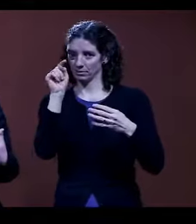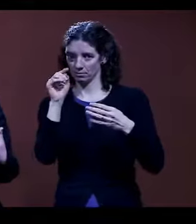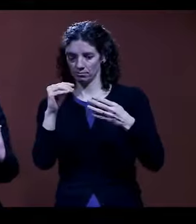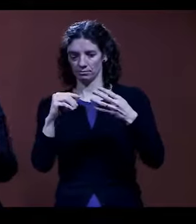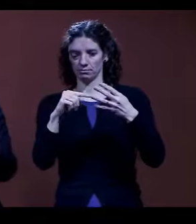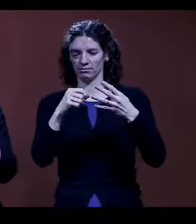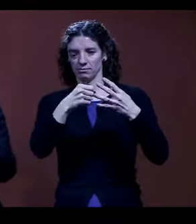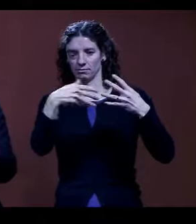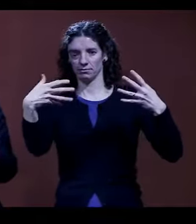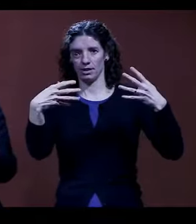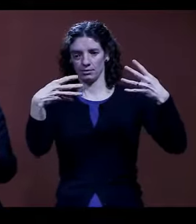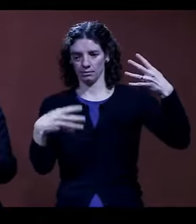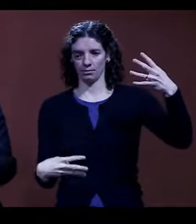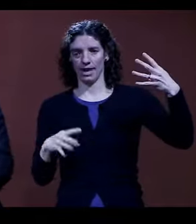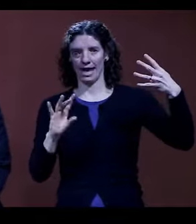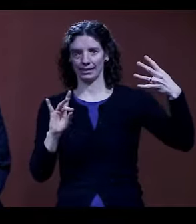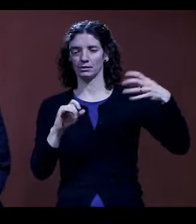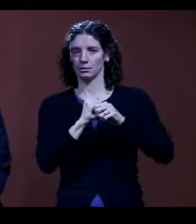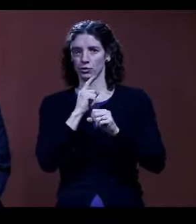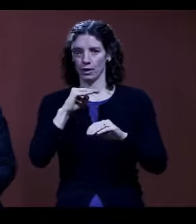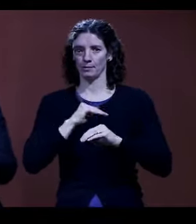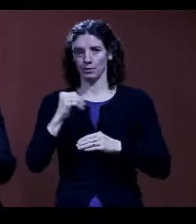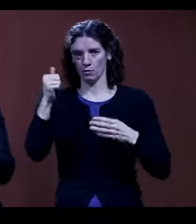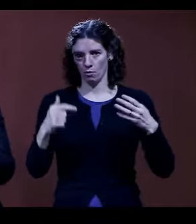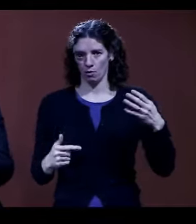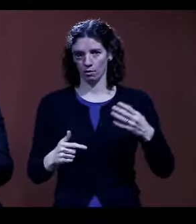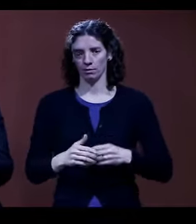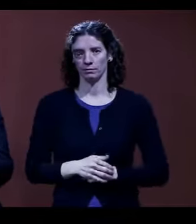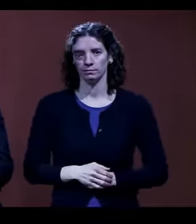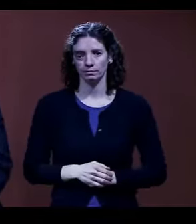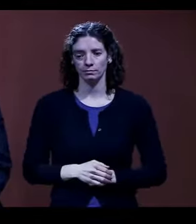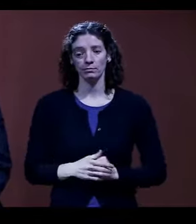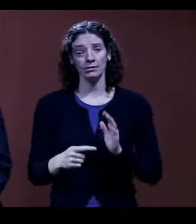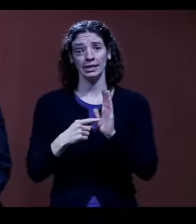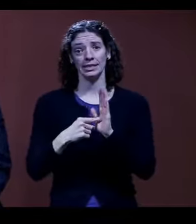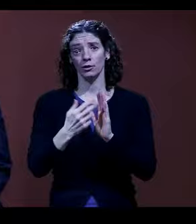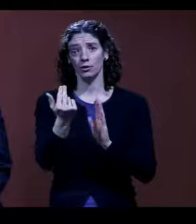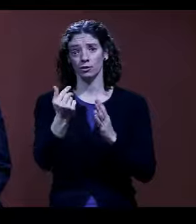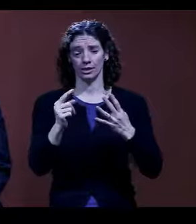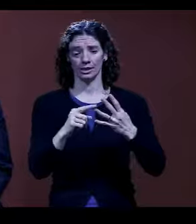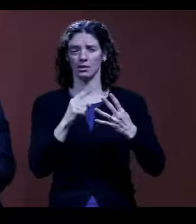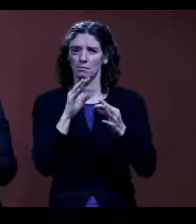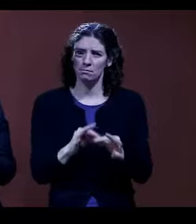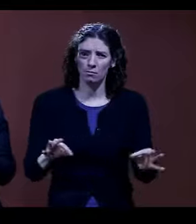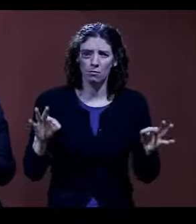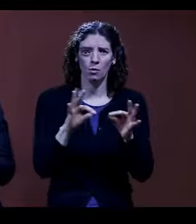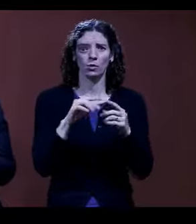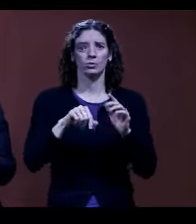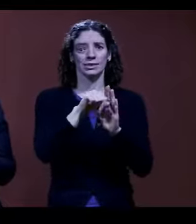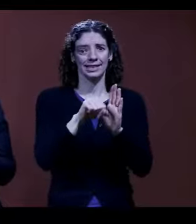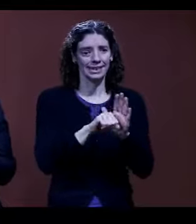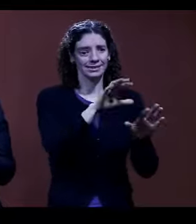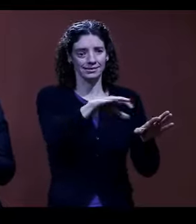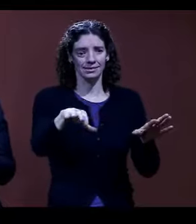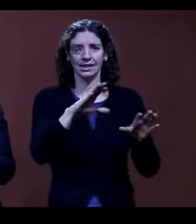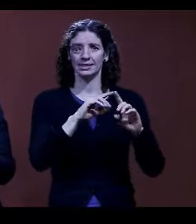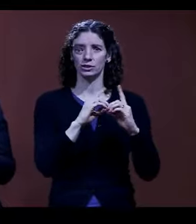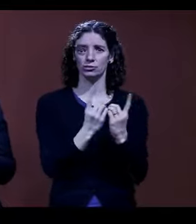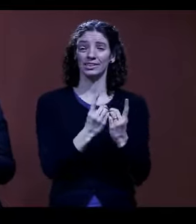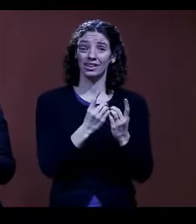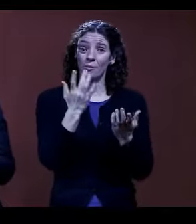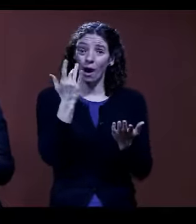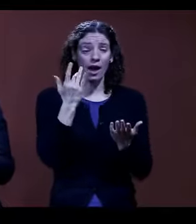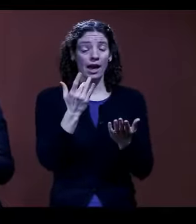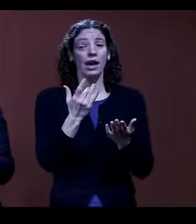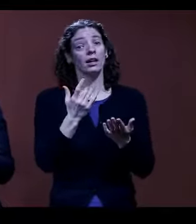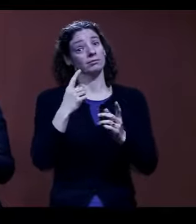Indicator 13 districts are really important to, Indicator 13 is really important to states and districts. It helps assure compliance with